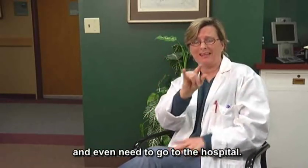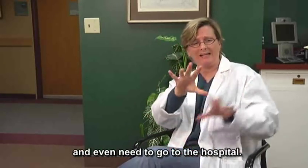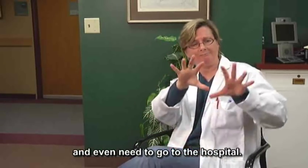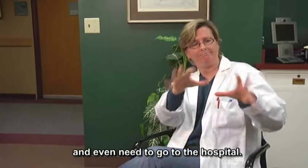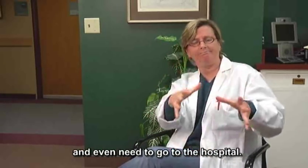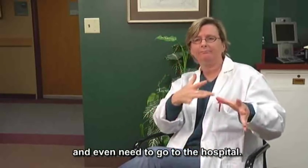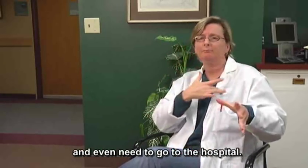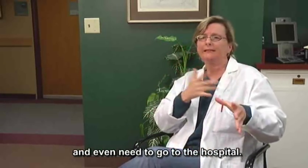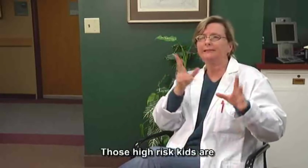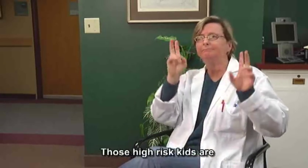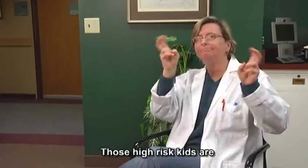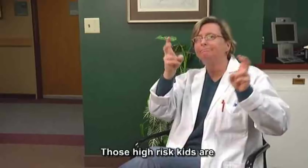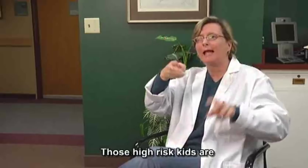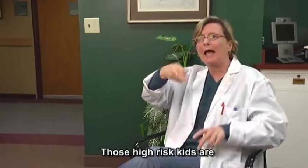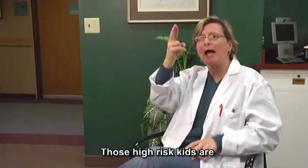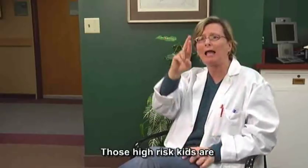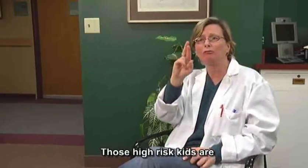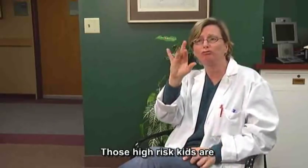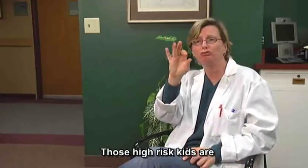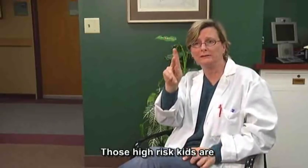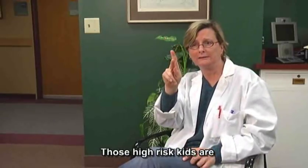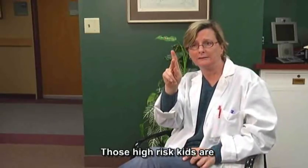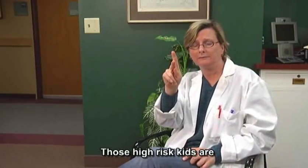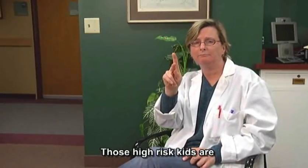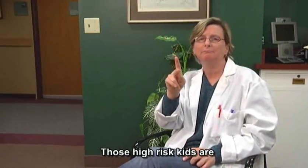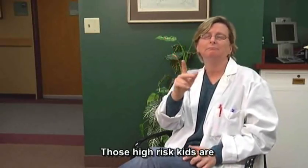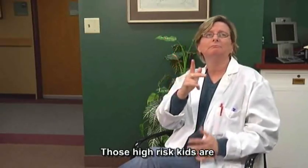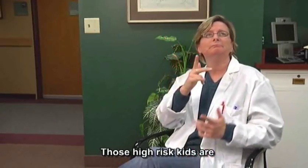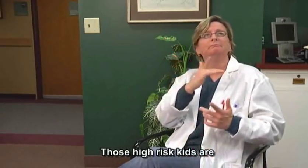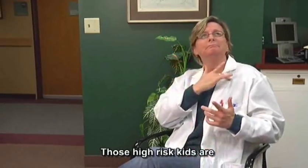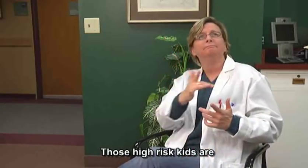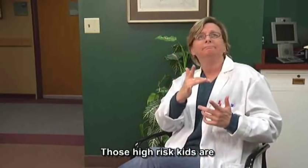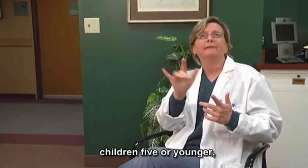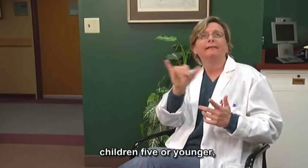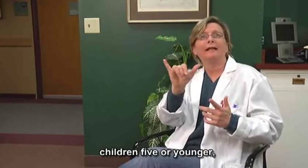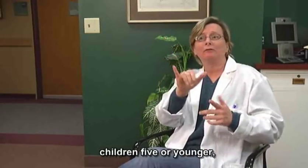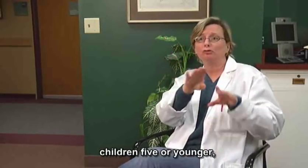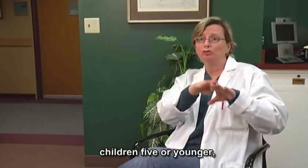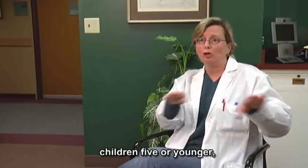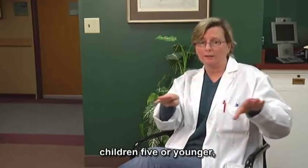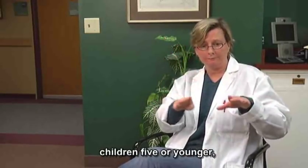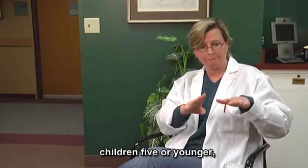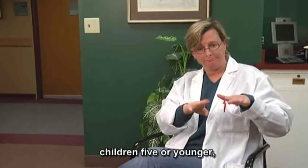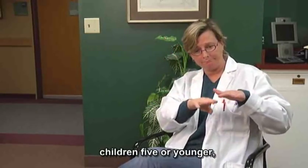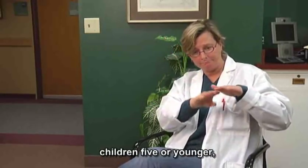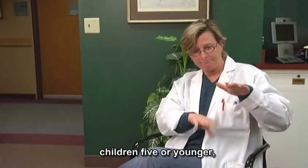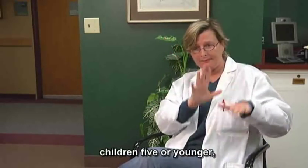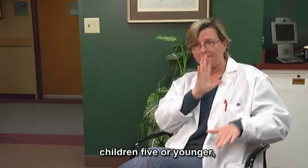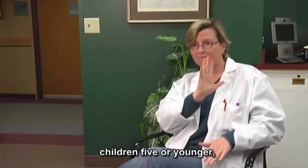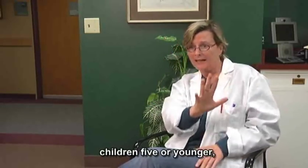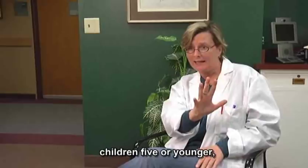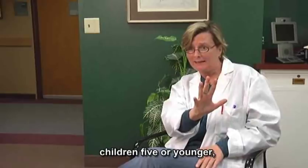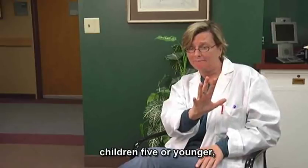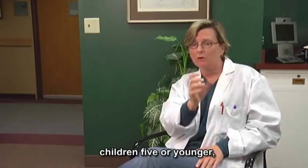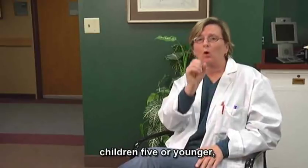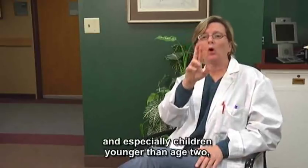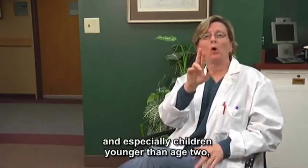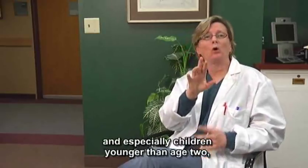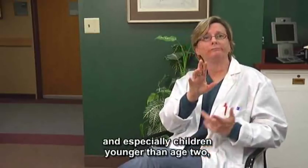those high-risk kids are children five or younger and especially children